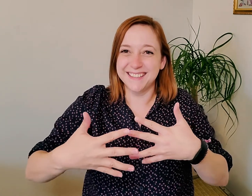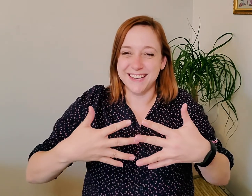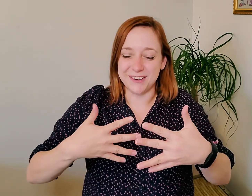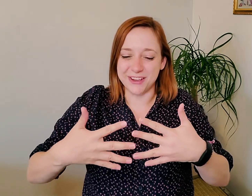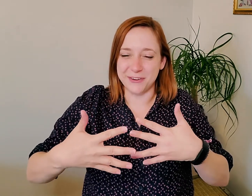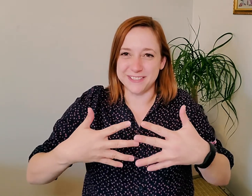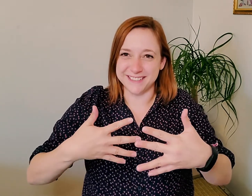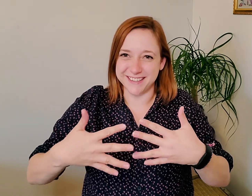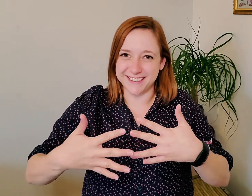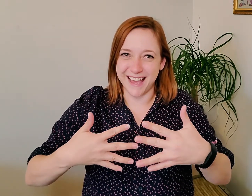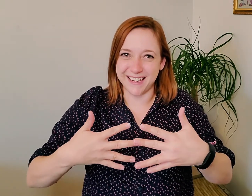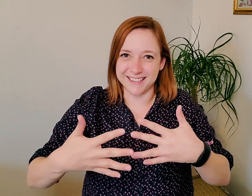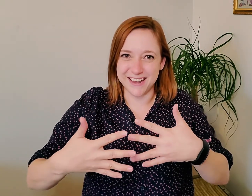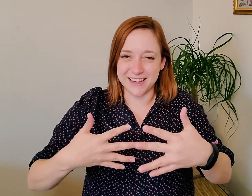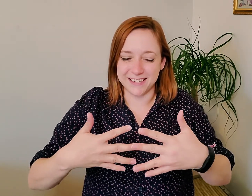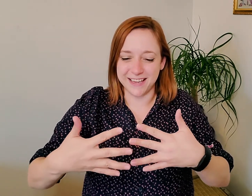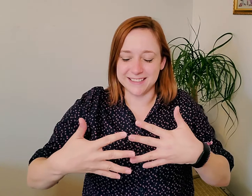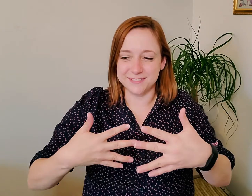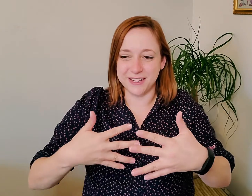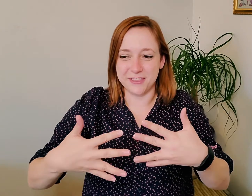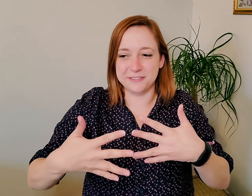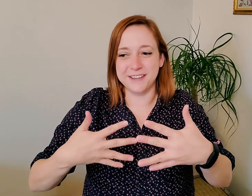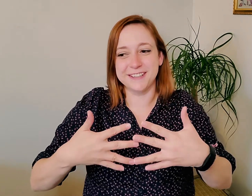I'm not always good at that. I knock against my other fingers.